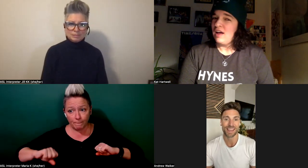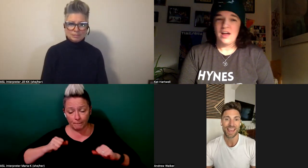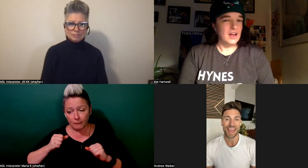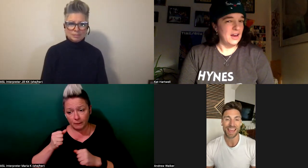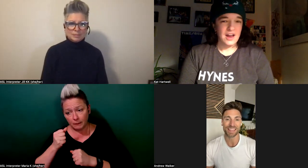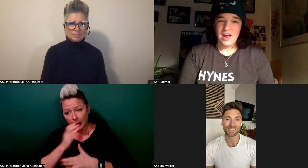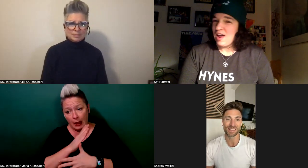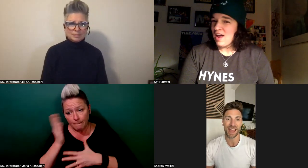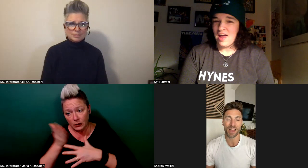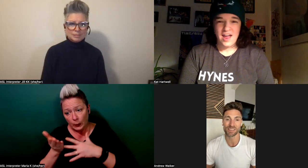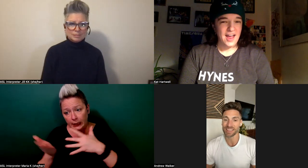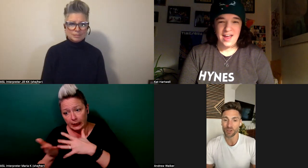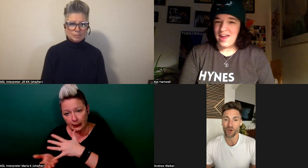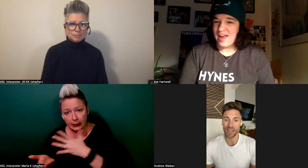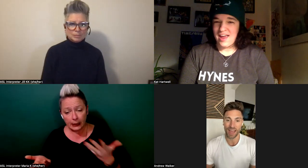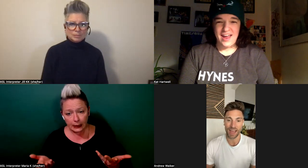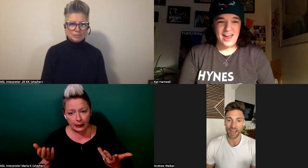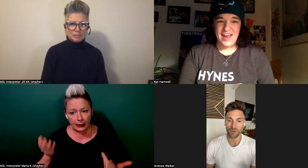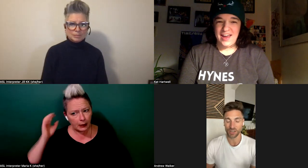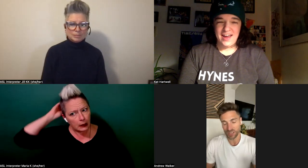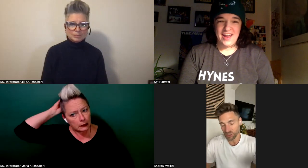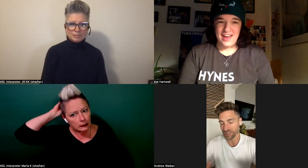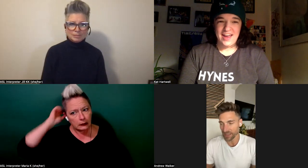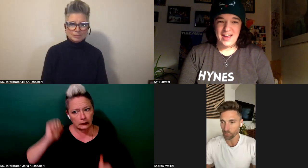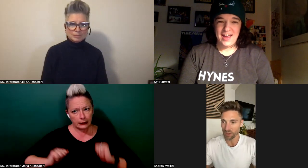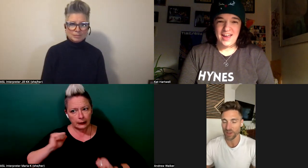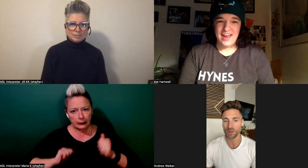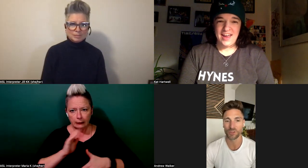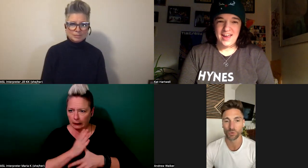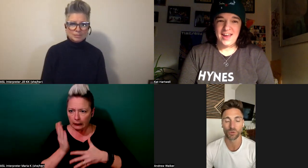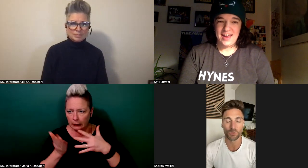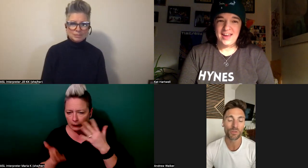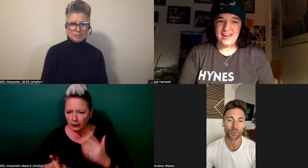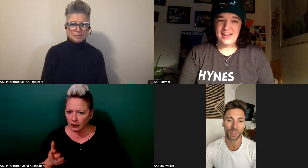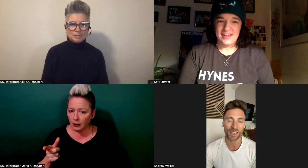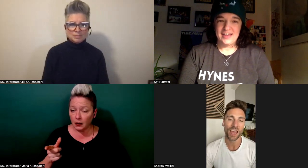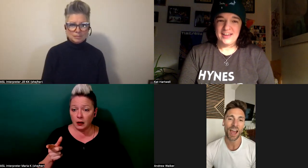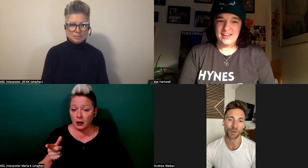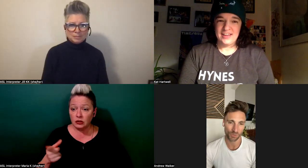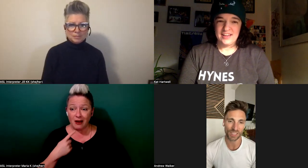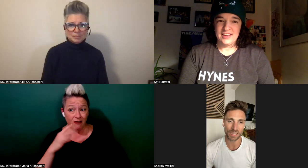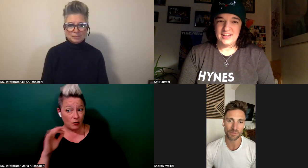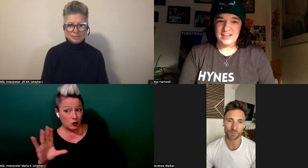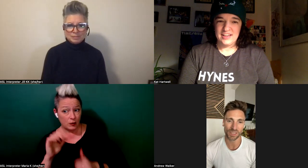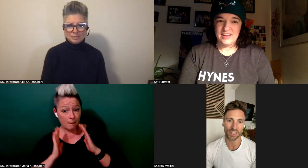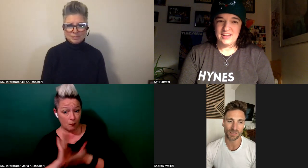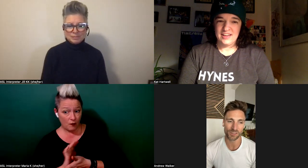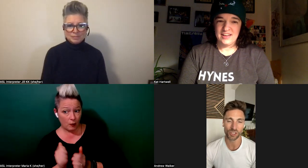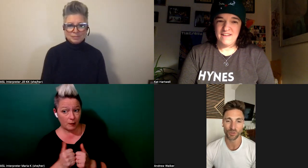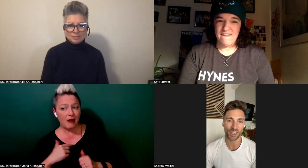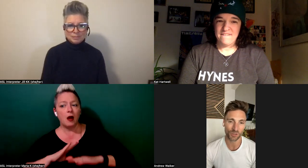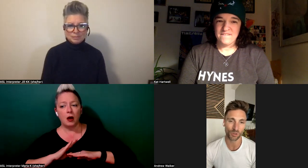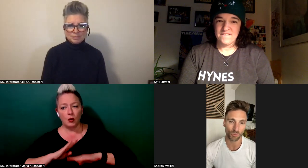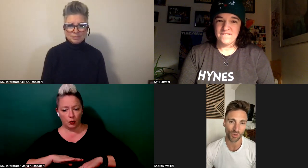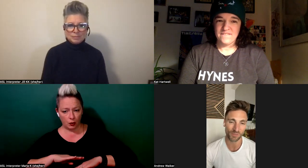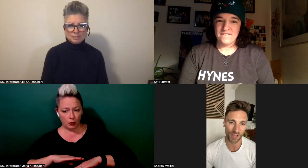scenes, and I was like, and she said, when I found out that you were doing the movie with me, I was relieved because she